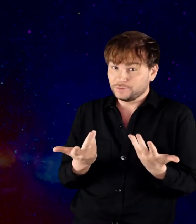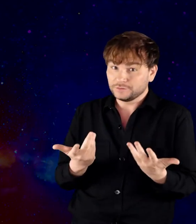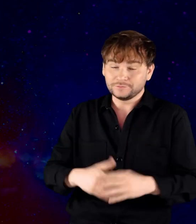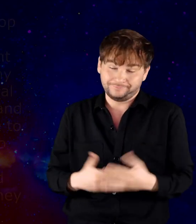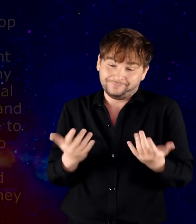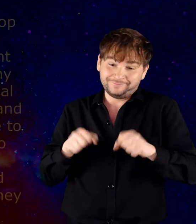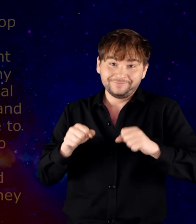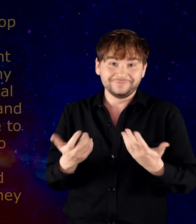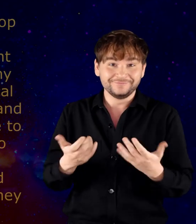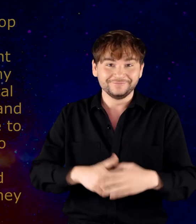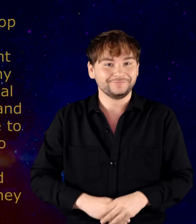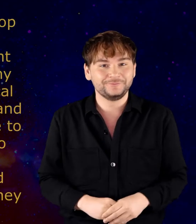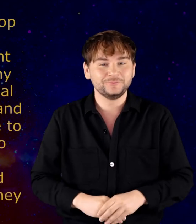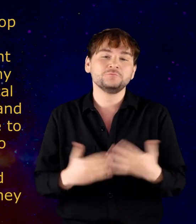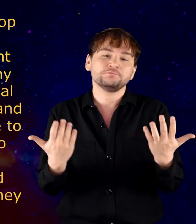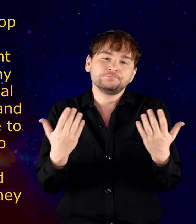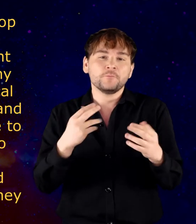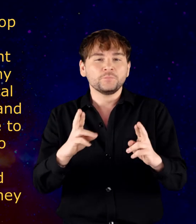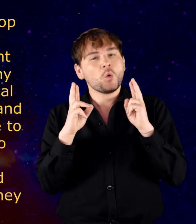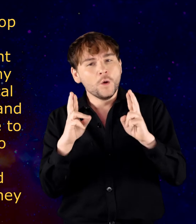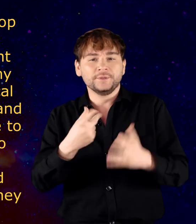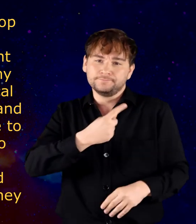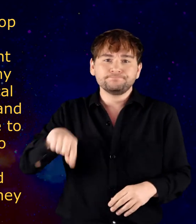right? It is.